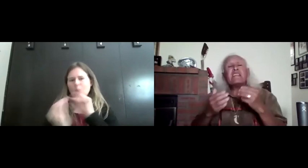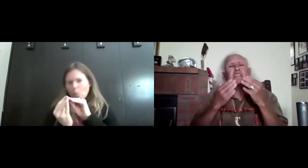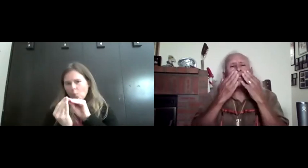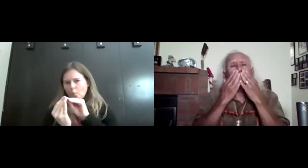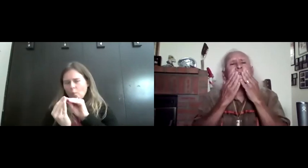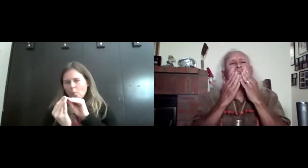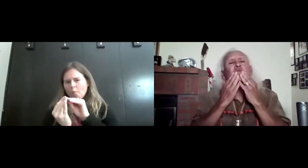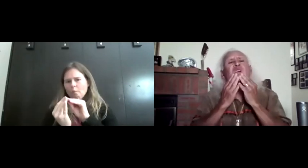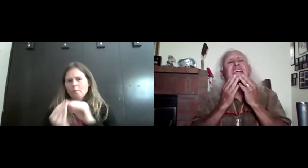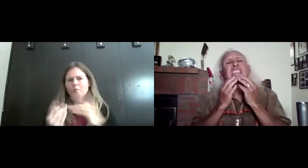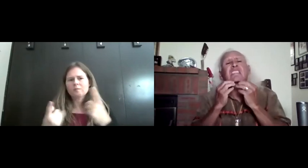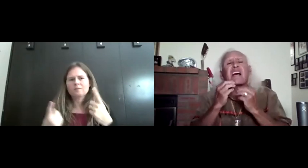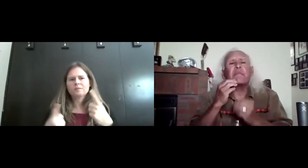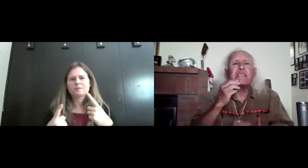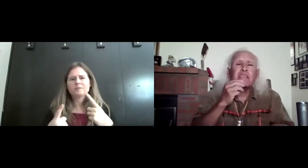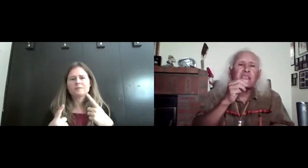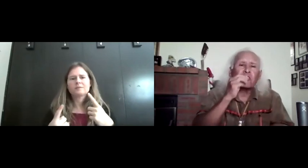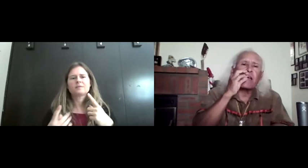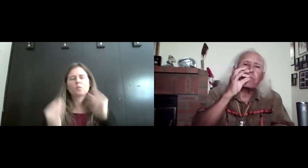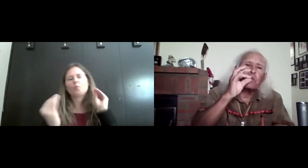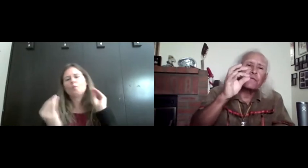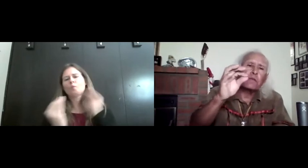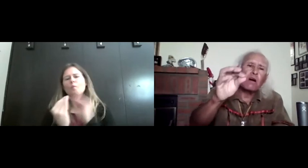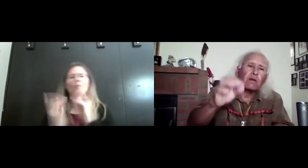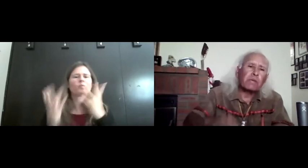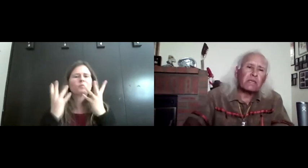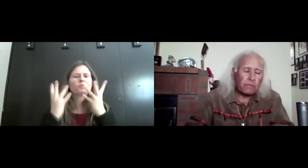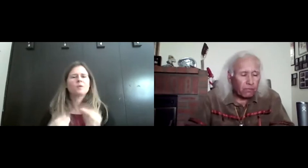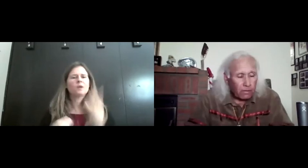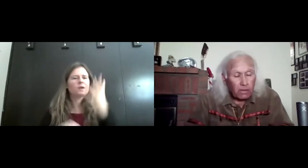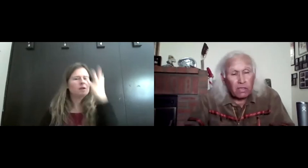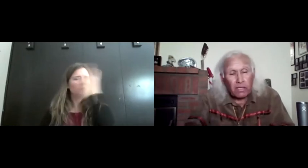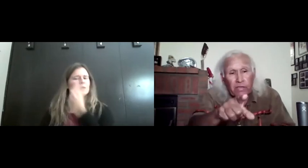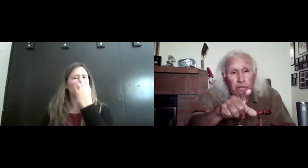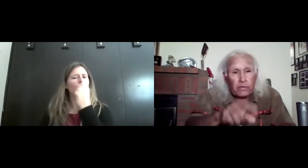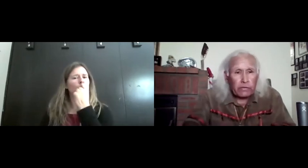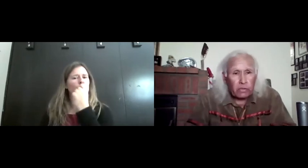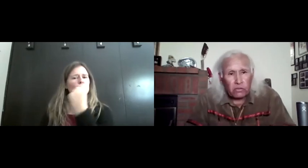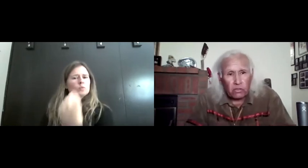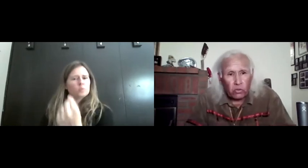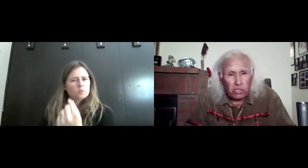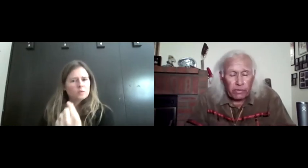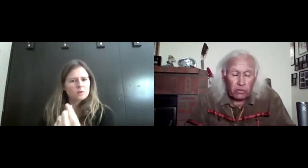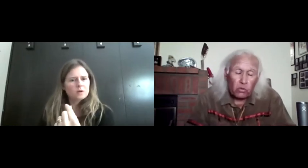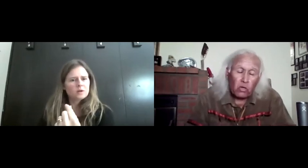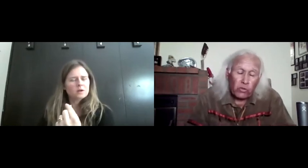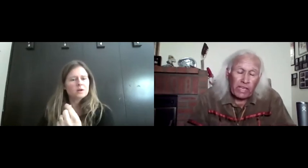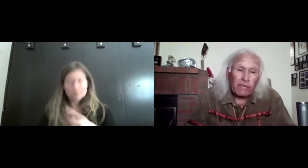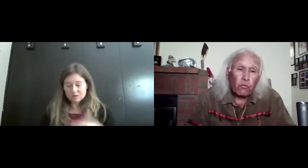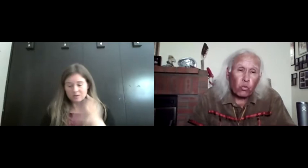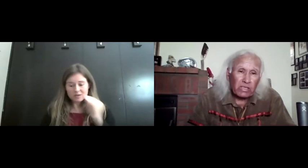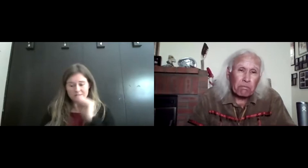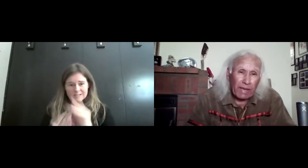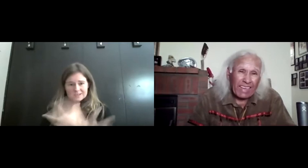mm-hmm. He gave him a big, wet, sloppy kiss on that beautiful long beak. If any of you have ever kissed a grizzly bear, you know they